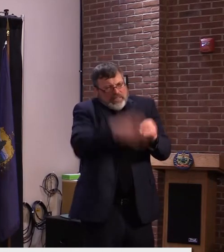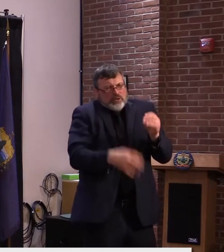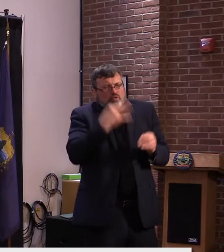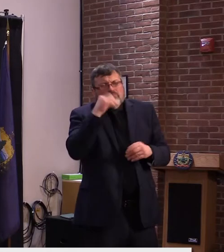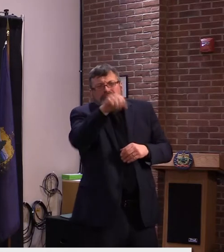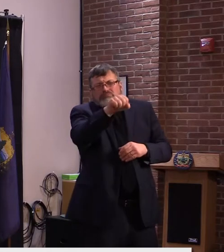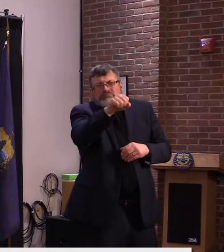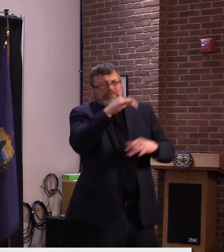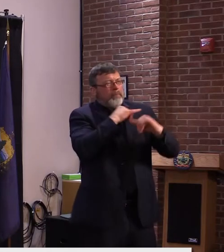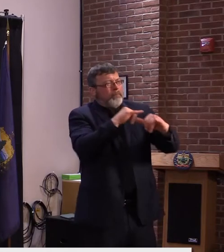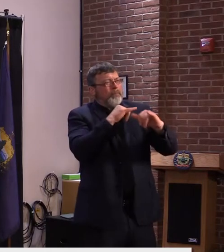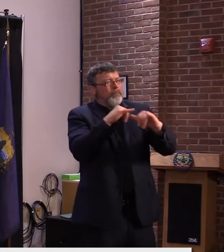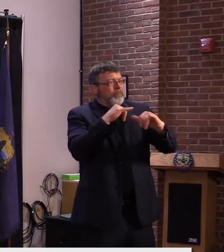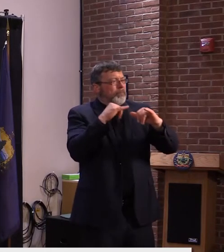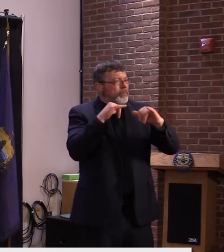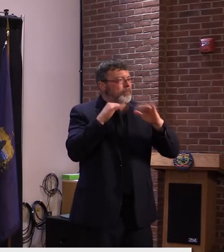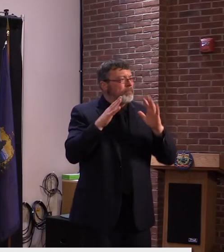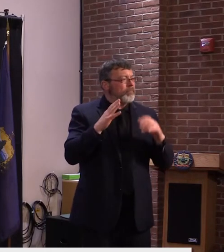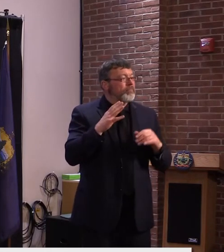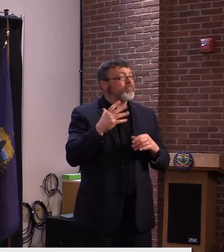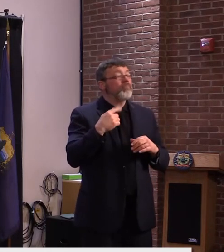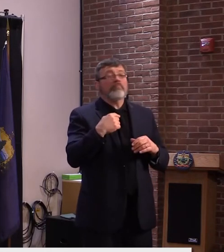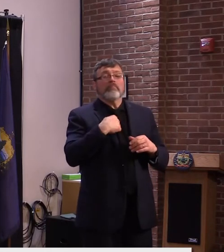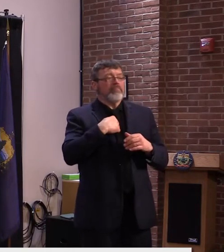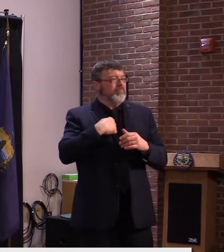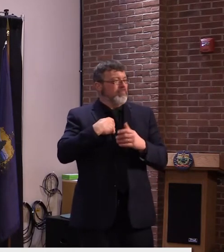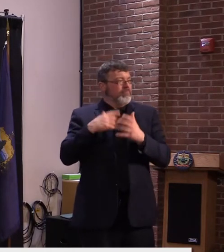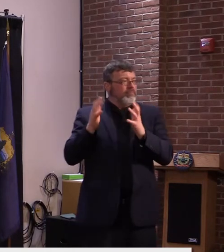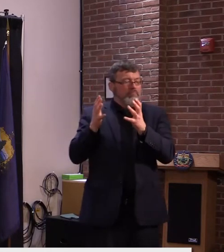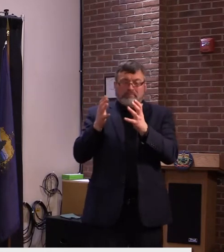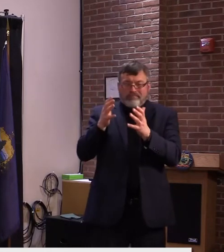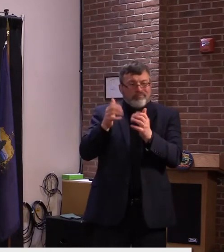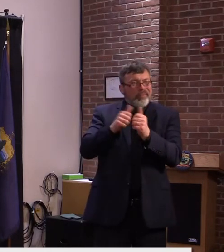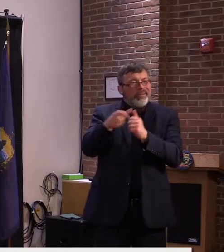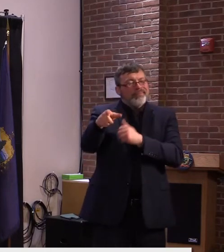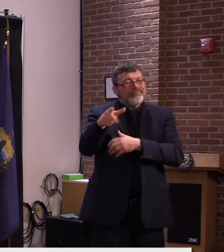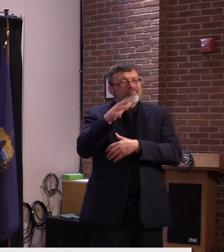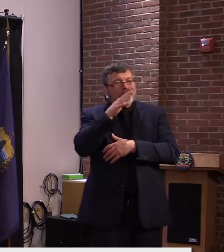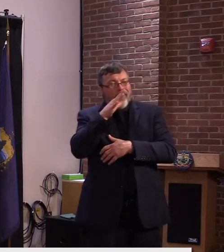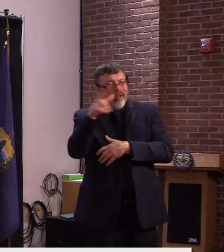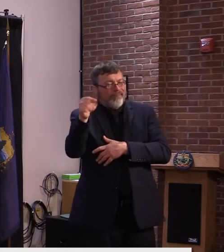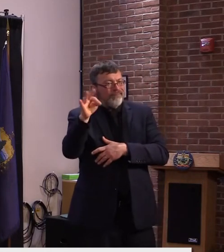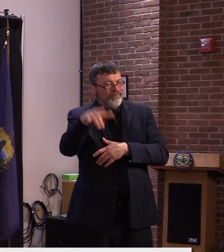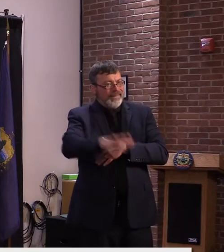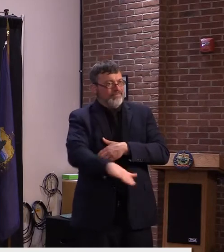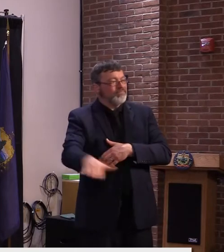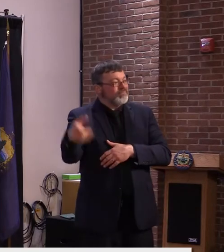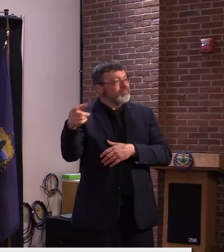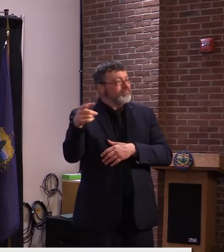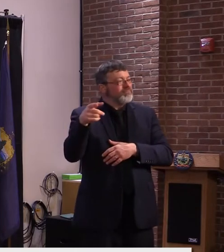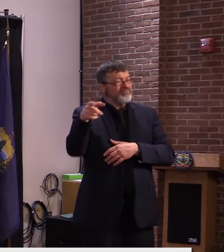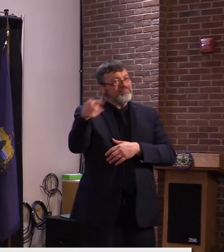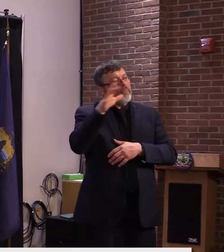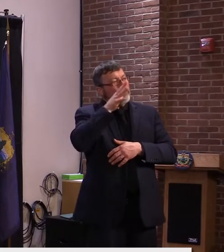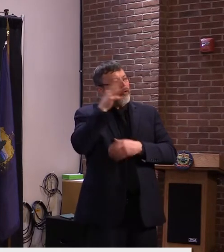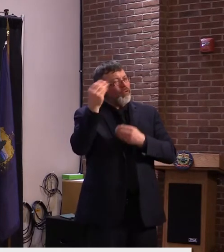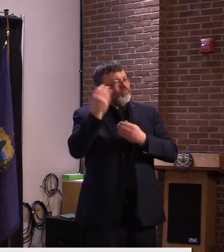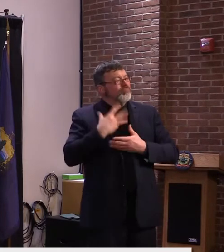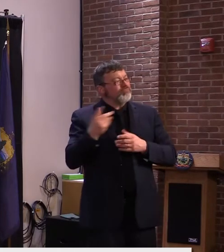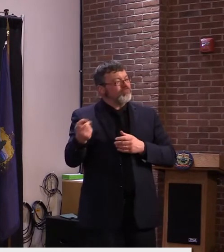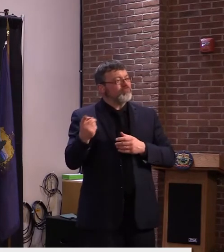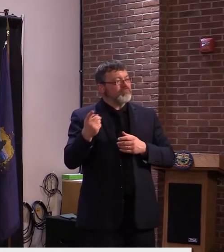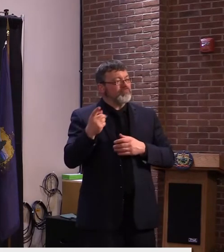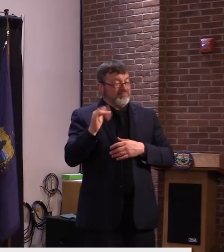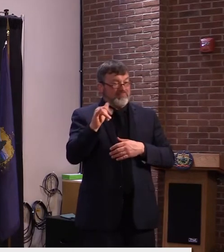I was talking to a mom a week or two ago, and she was telling me about her two young